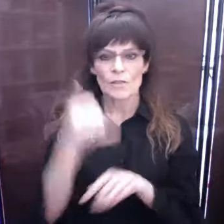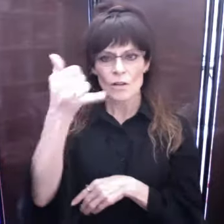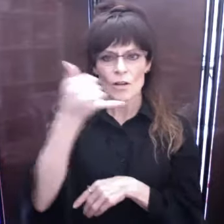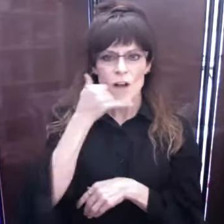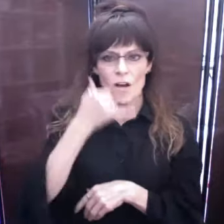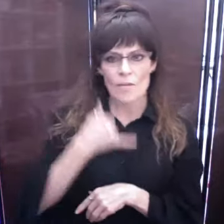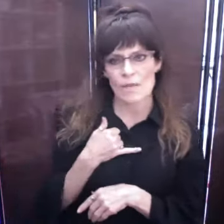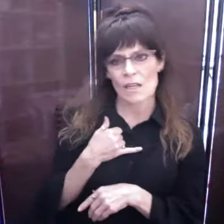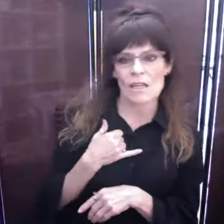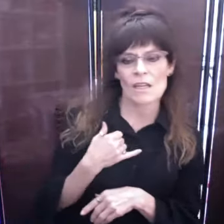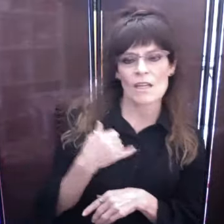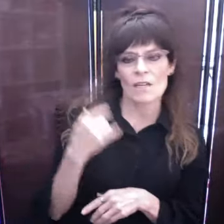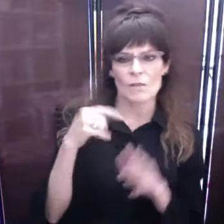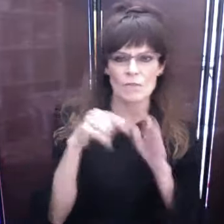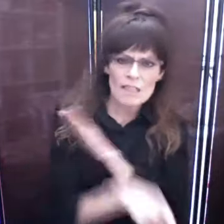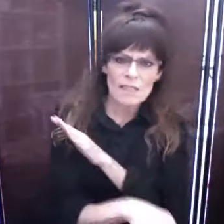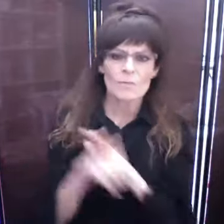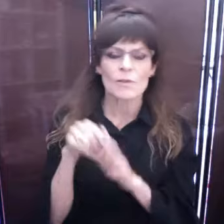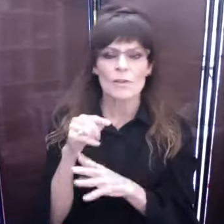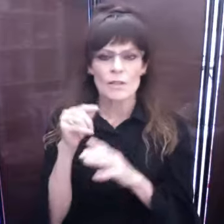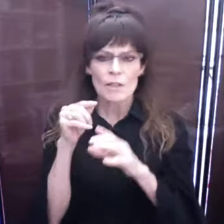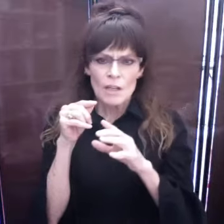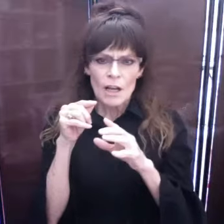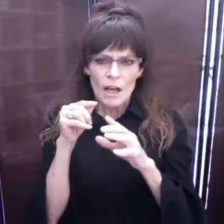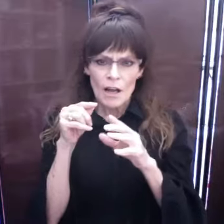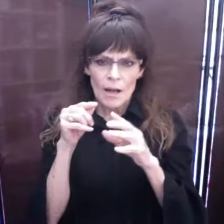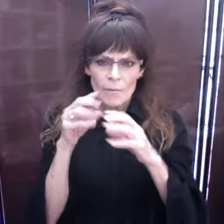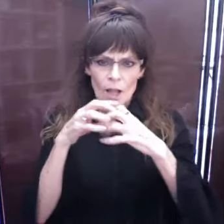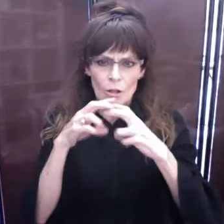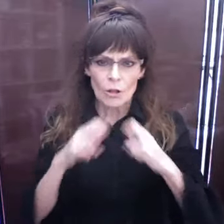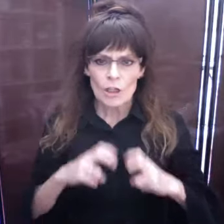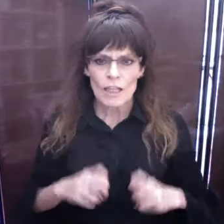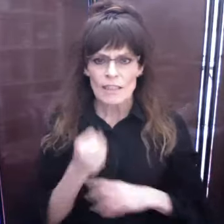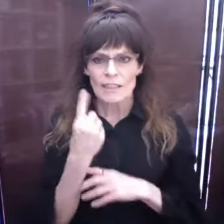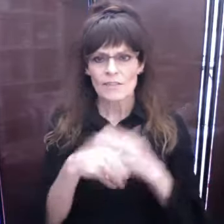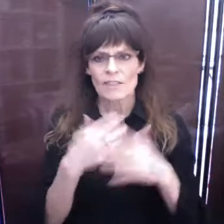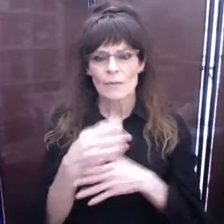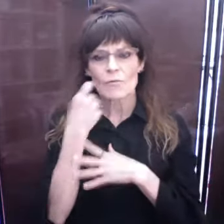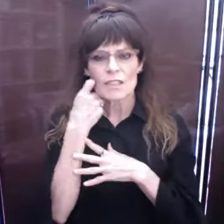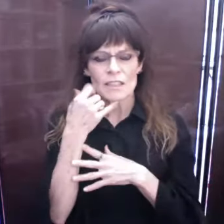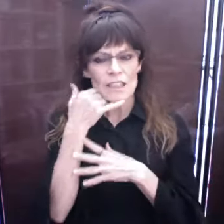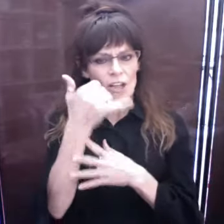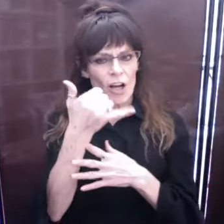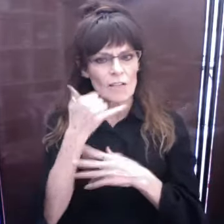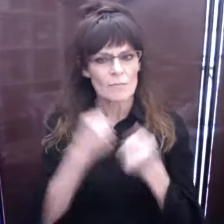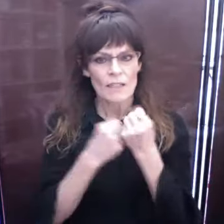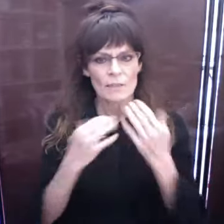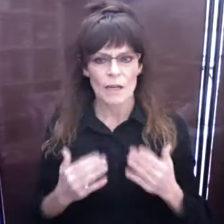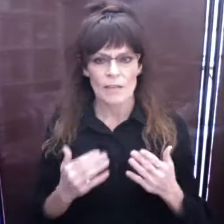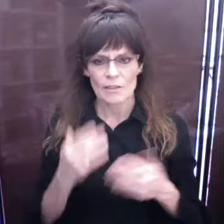take a deeper look at the 11th step. And I just called my sponsor, and it's so funny the way intuitive thought works, because as soon as the words